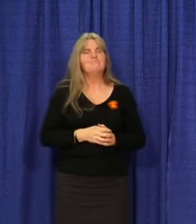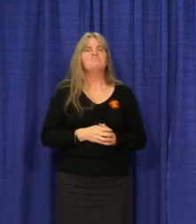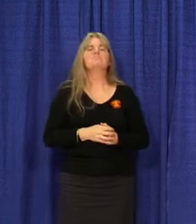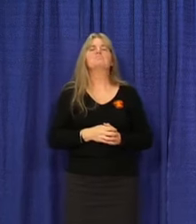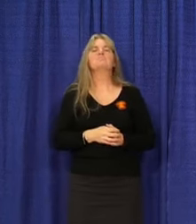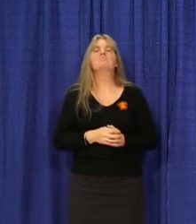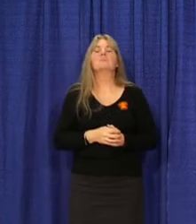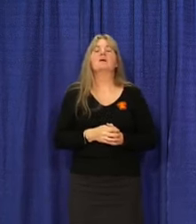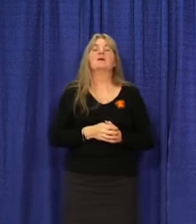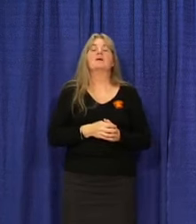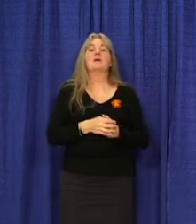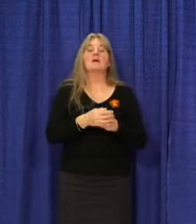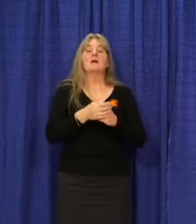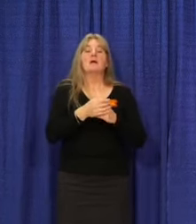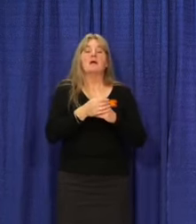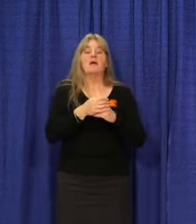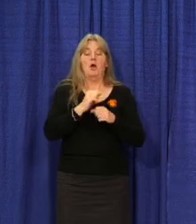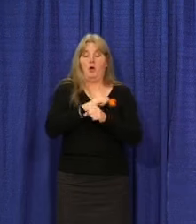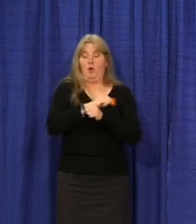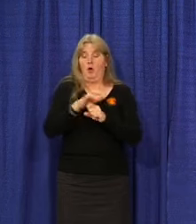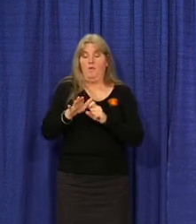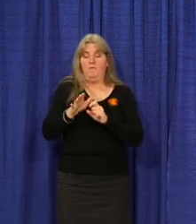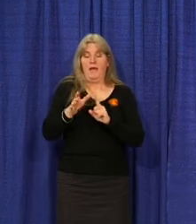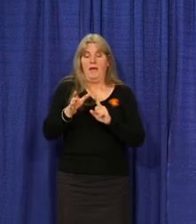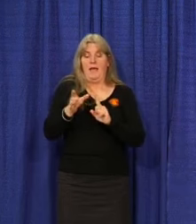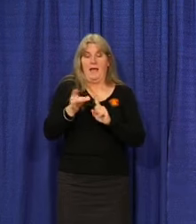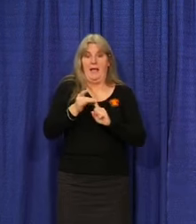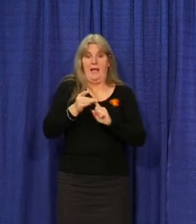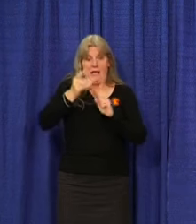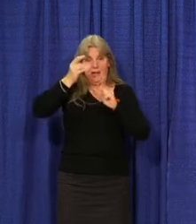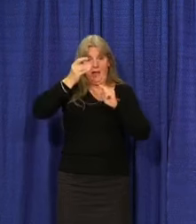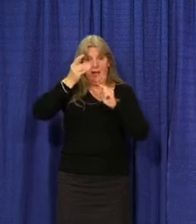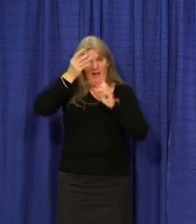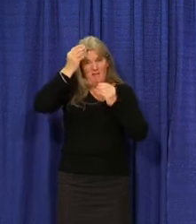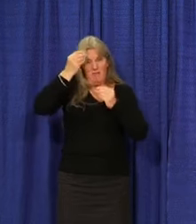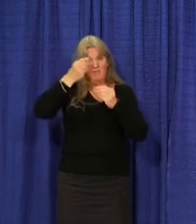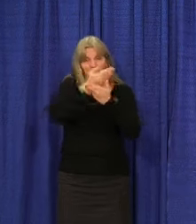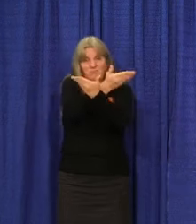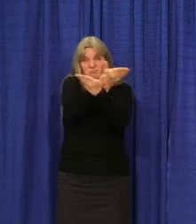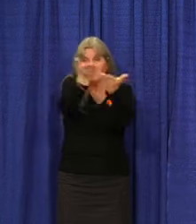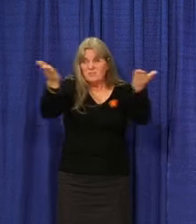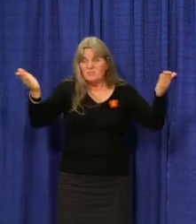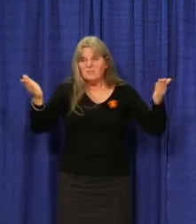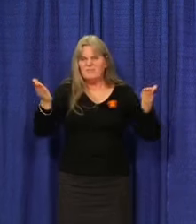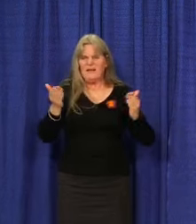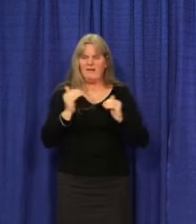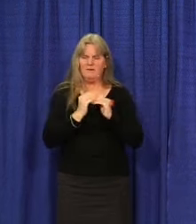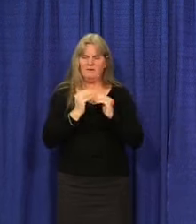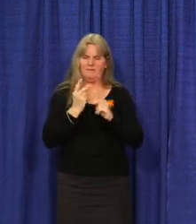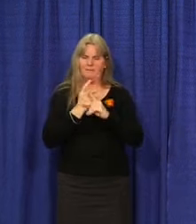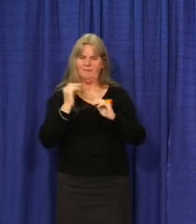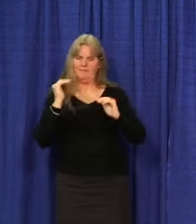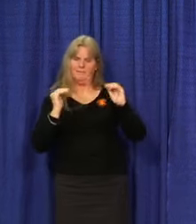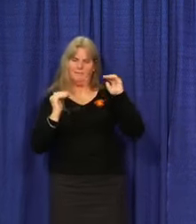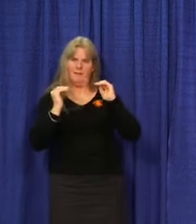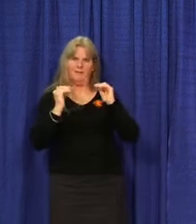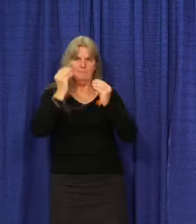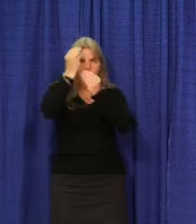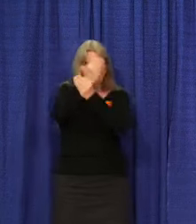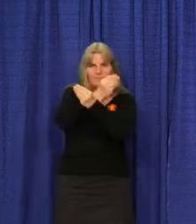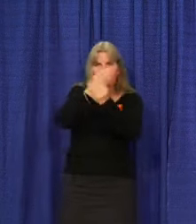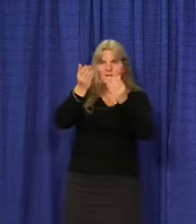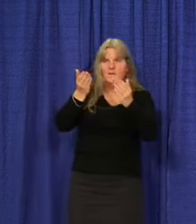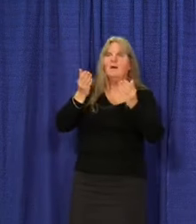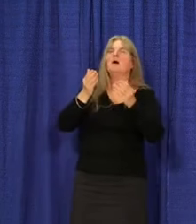When communicating case information to the public, there are two considerations that we always balance: communication of